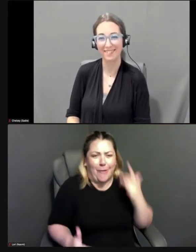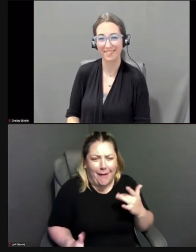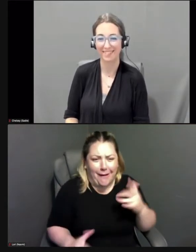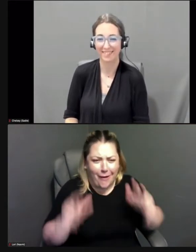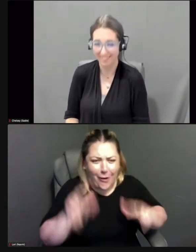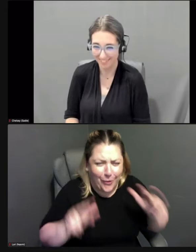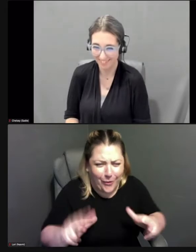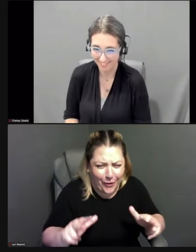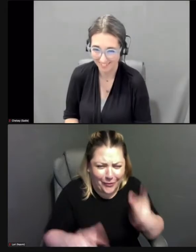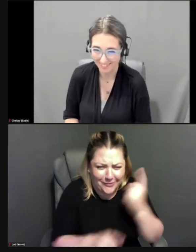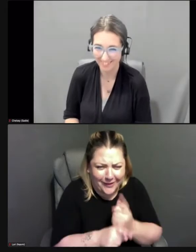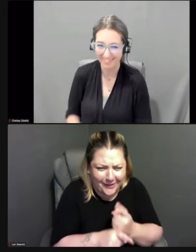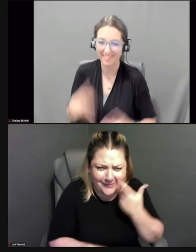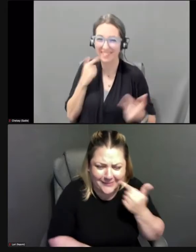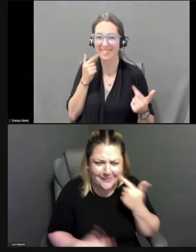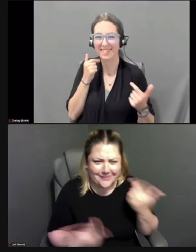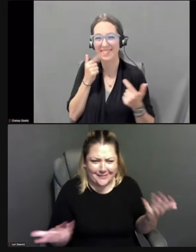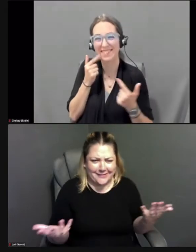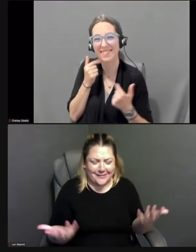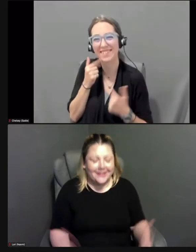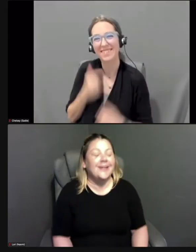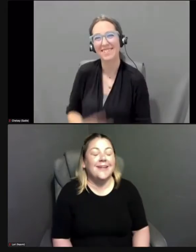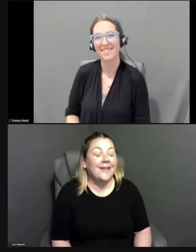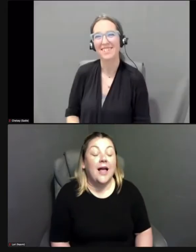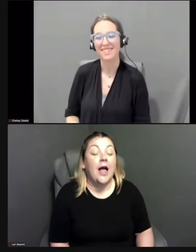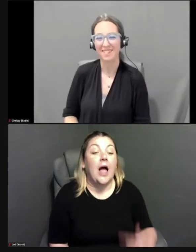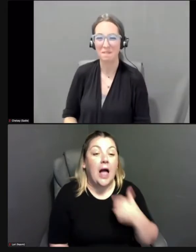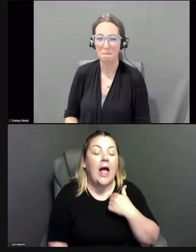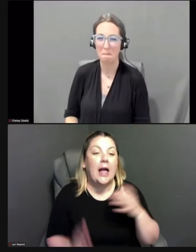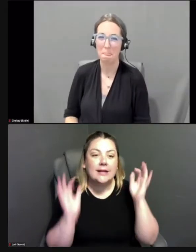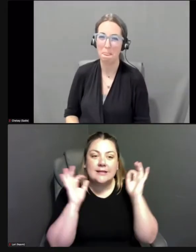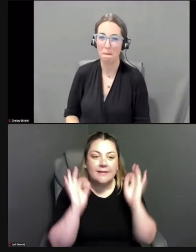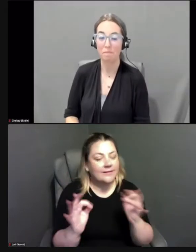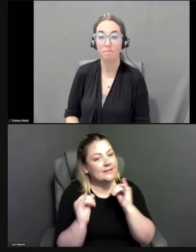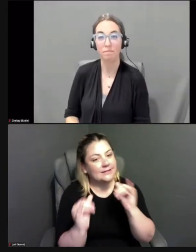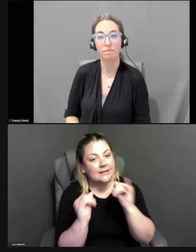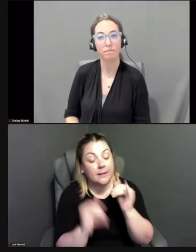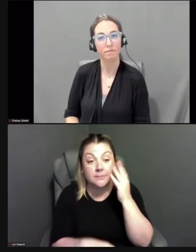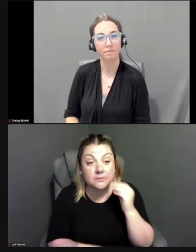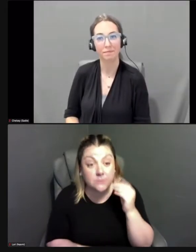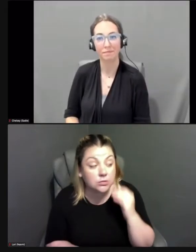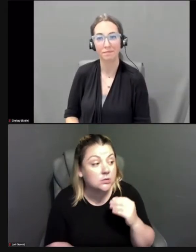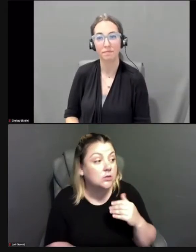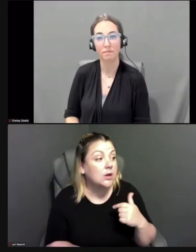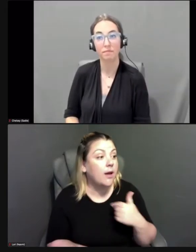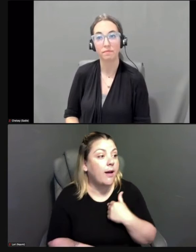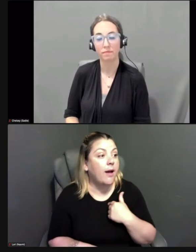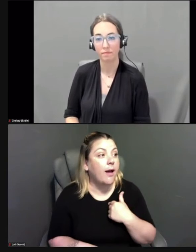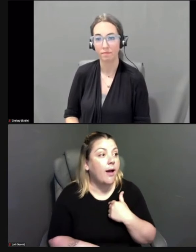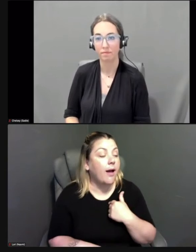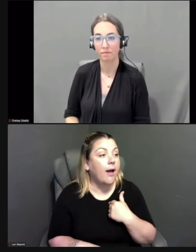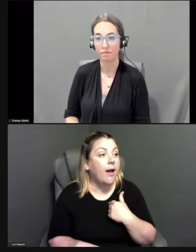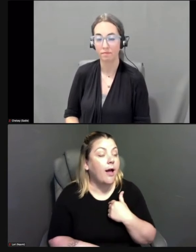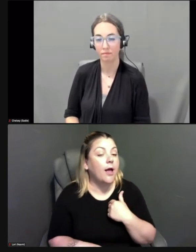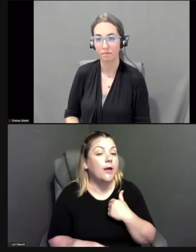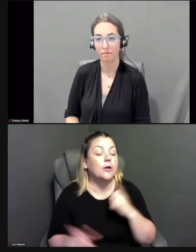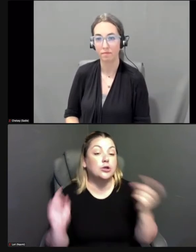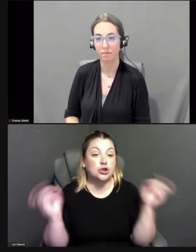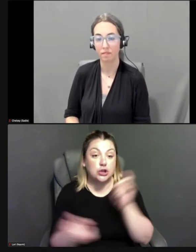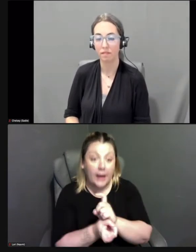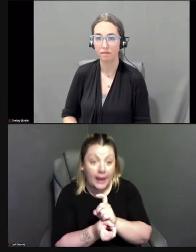all. So yeah, I definitely went to the same place where at some point I like replaced